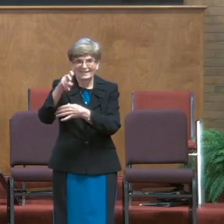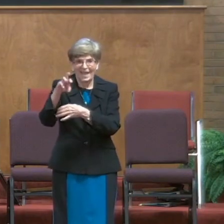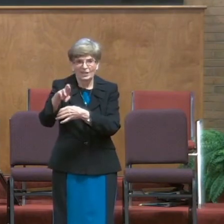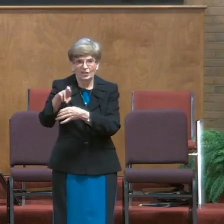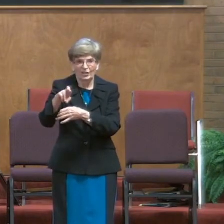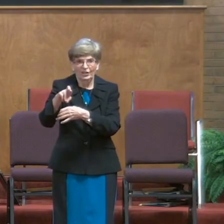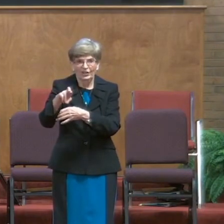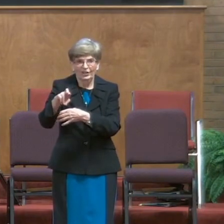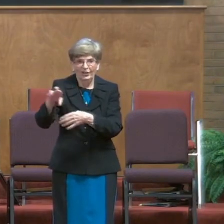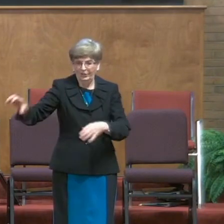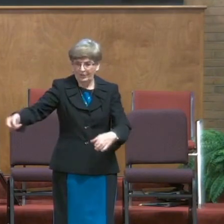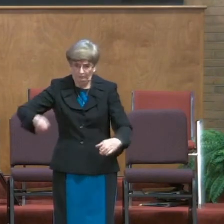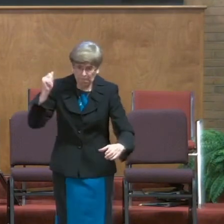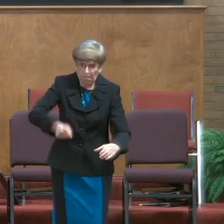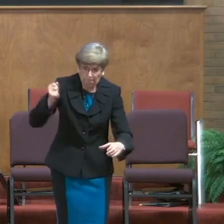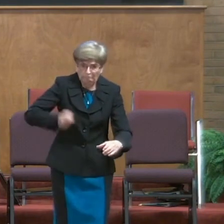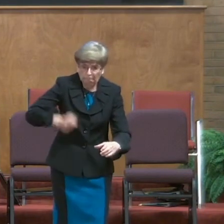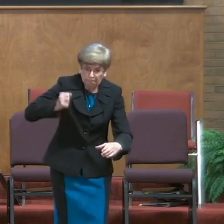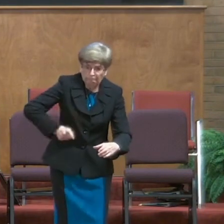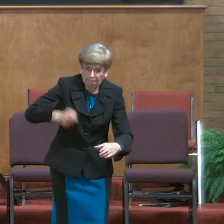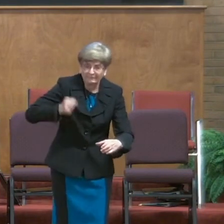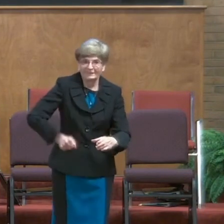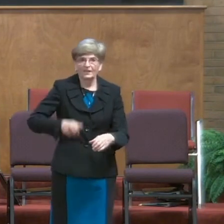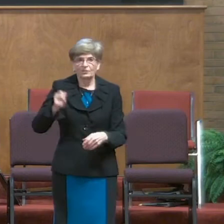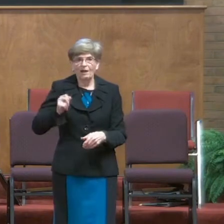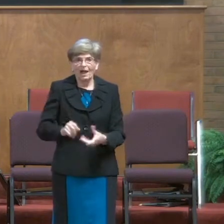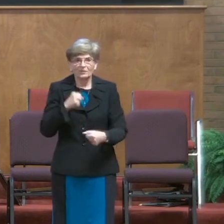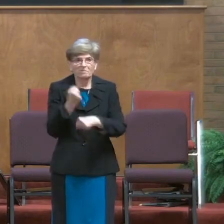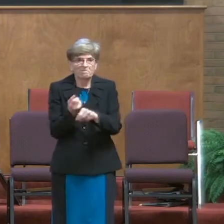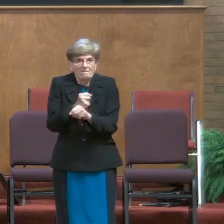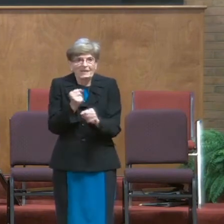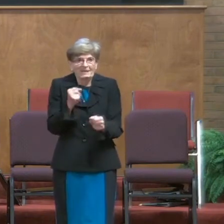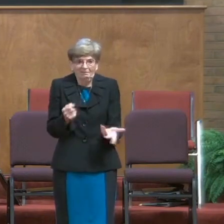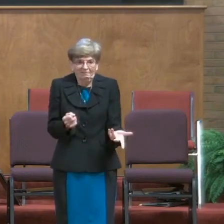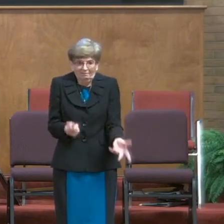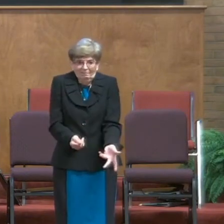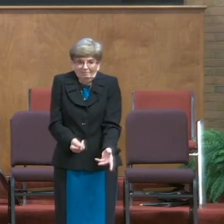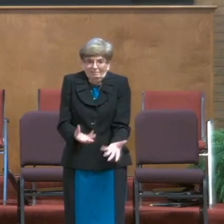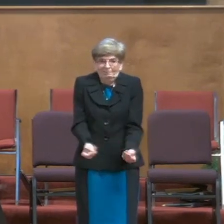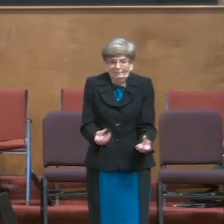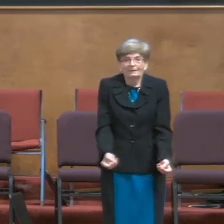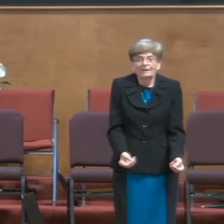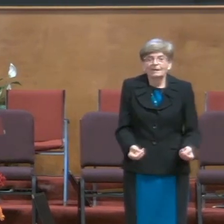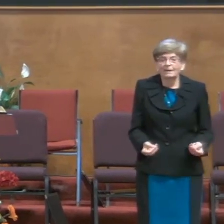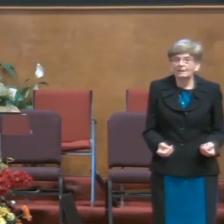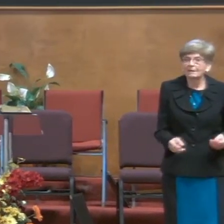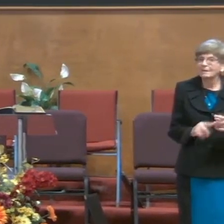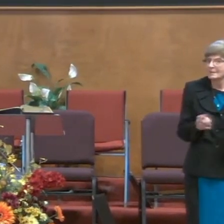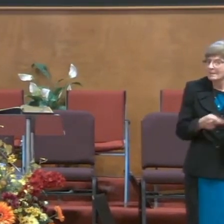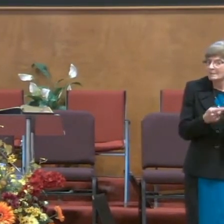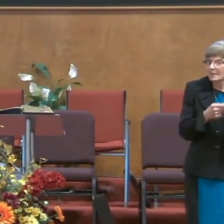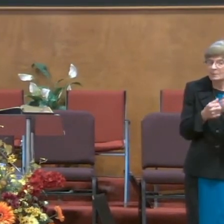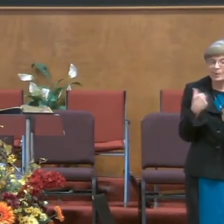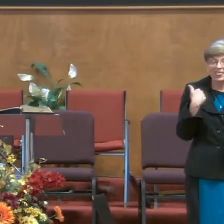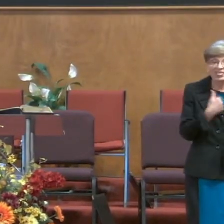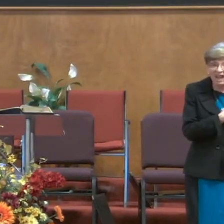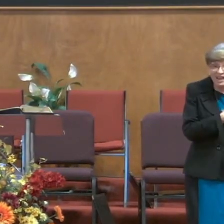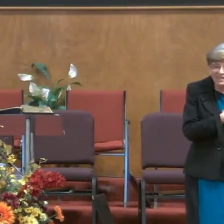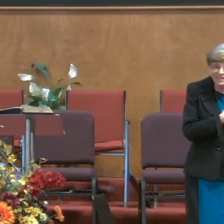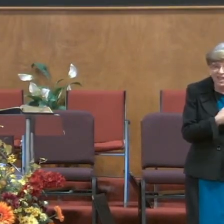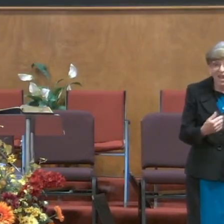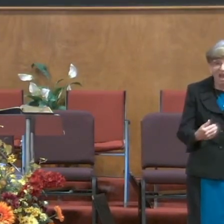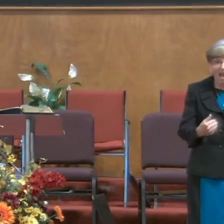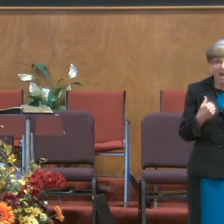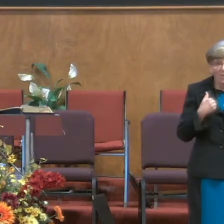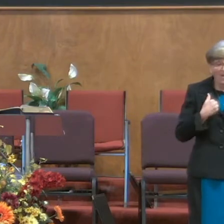death practically, right? You got to beat that cow again. You want that tender steak. And sometimes with us, friends, we have calloused our hearts and our